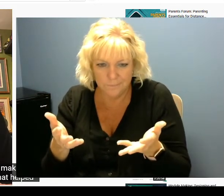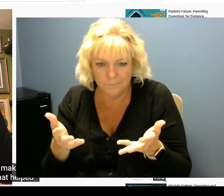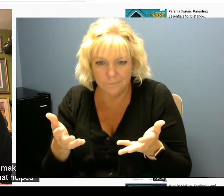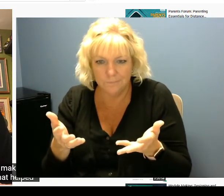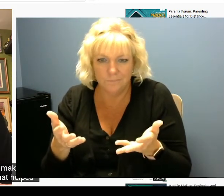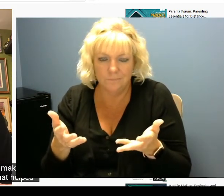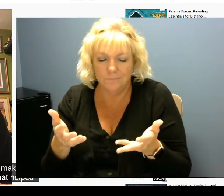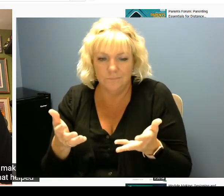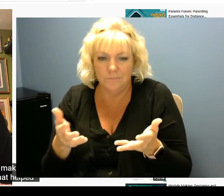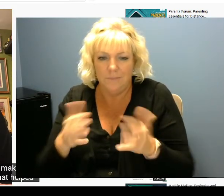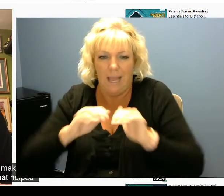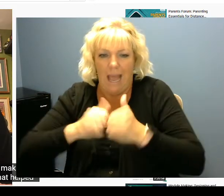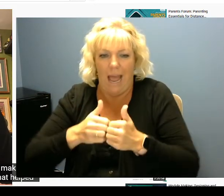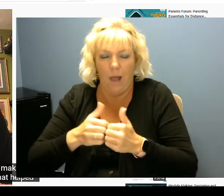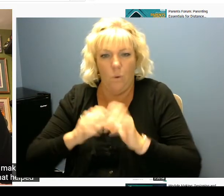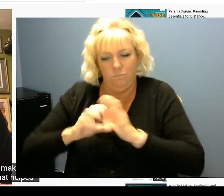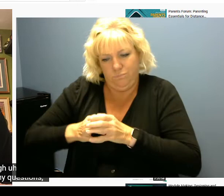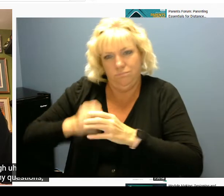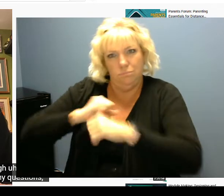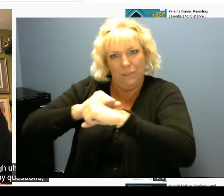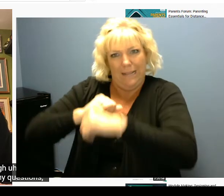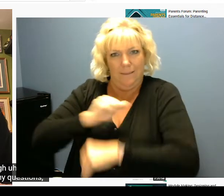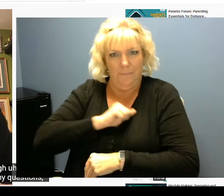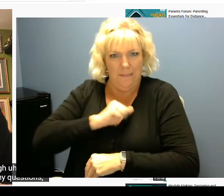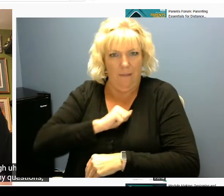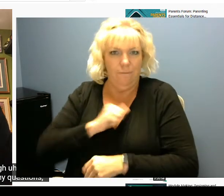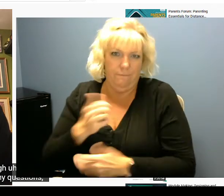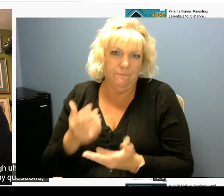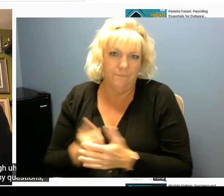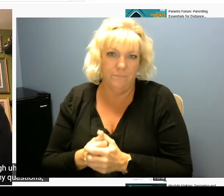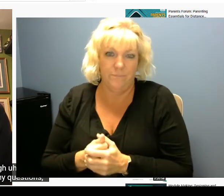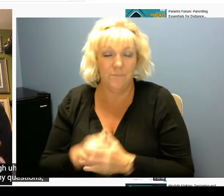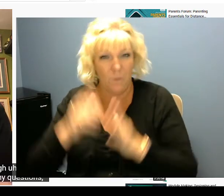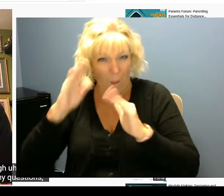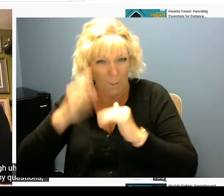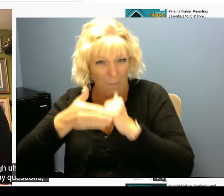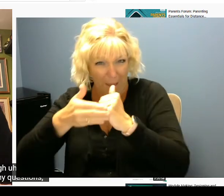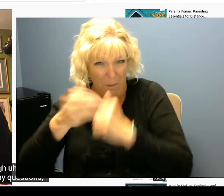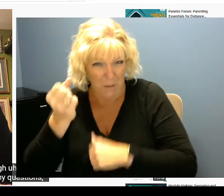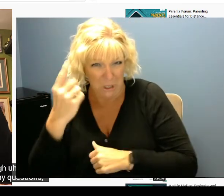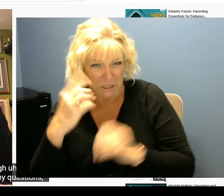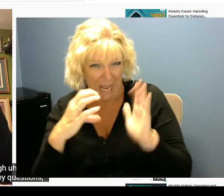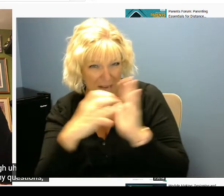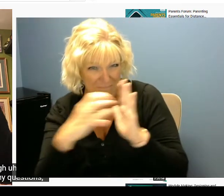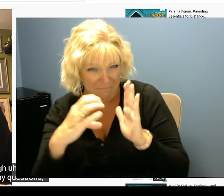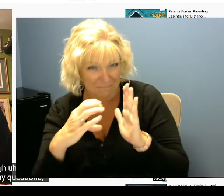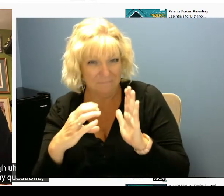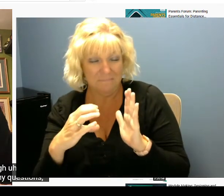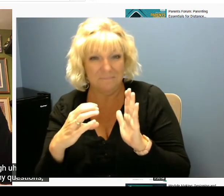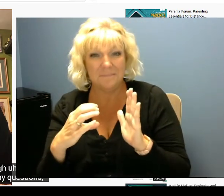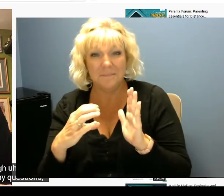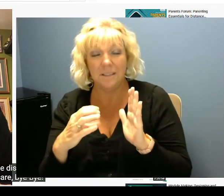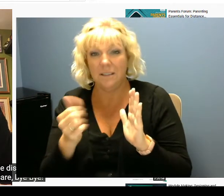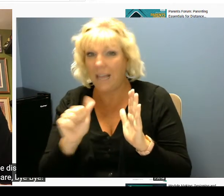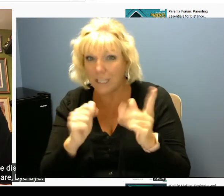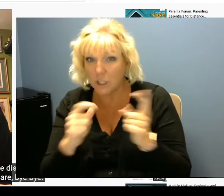work. All right, I hope that helped a little bit, kind of working through that Iroquois Constitution. If you have